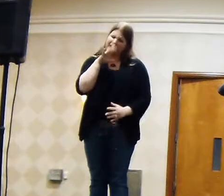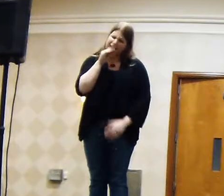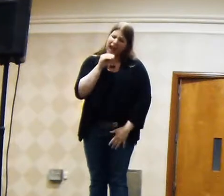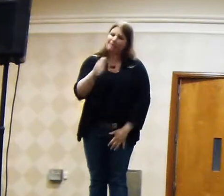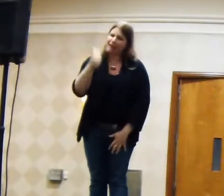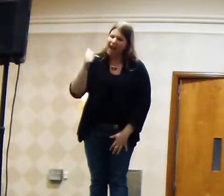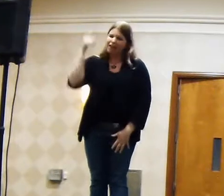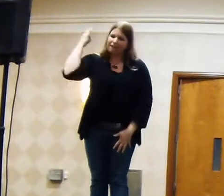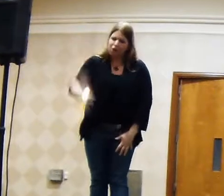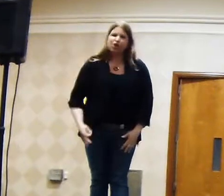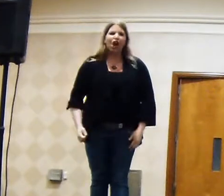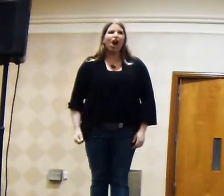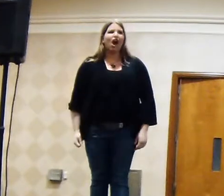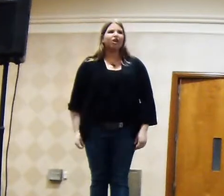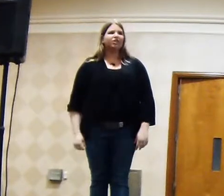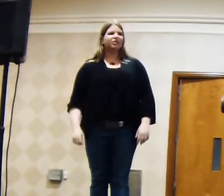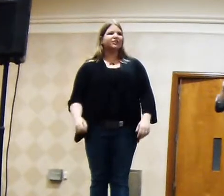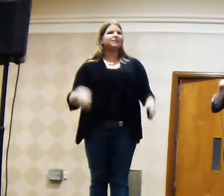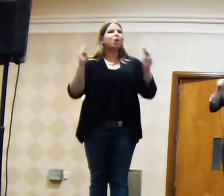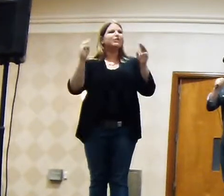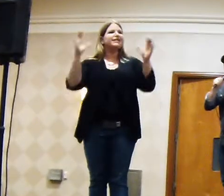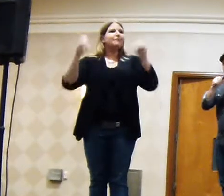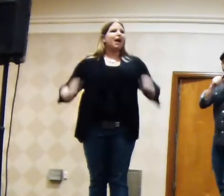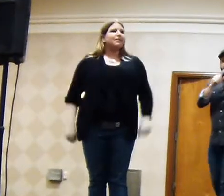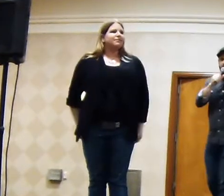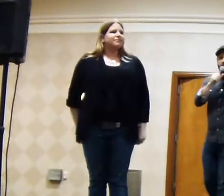Back to the Future.